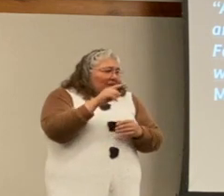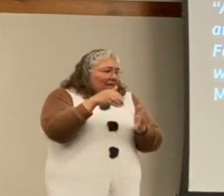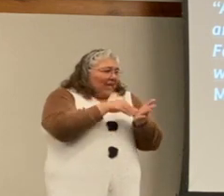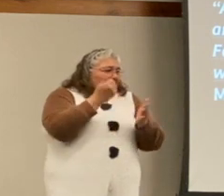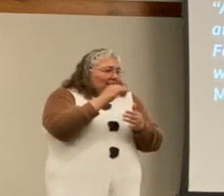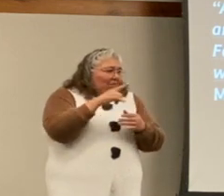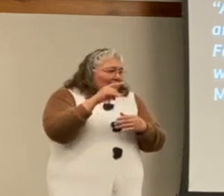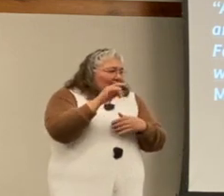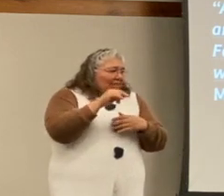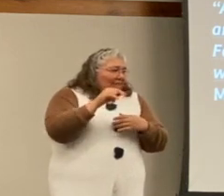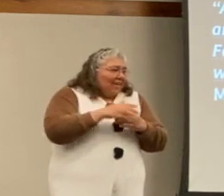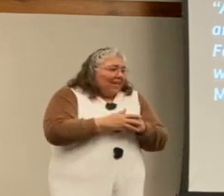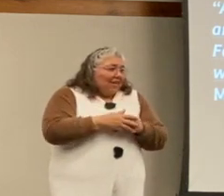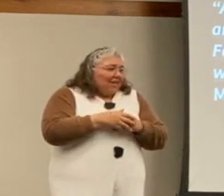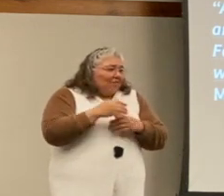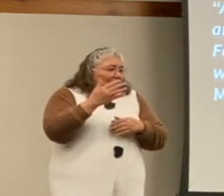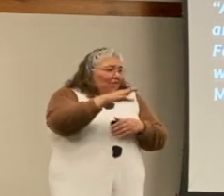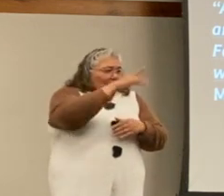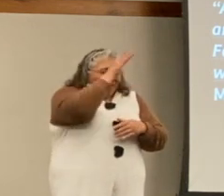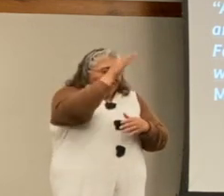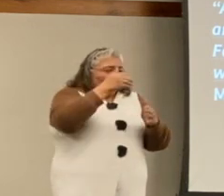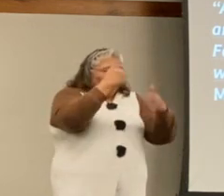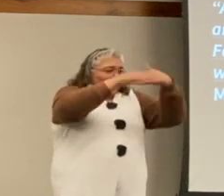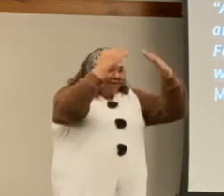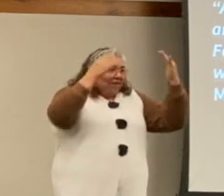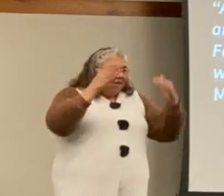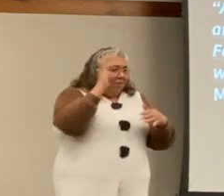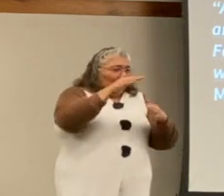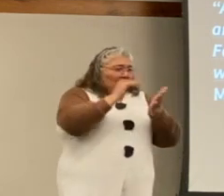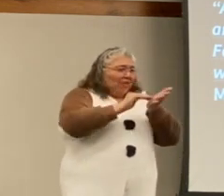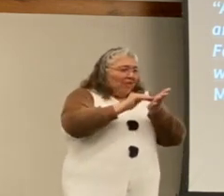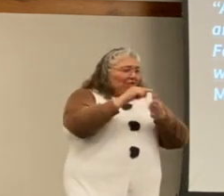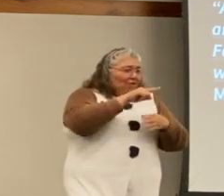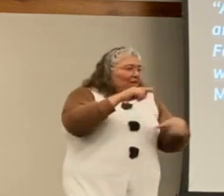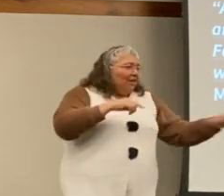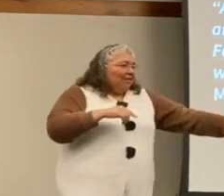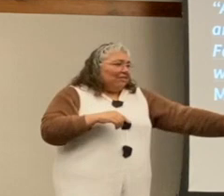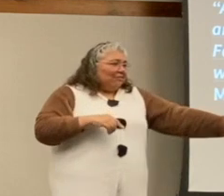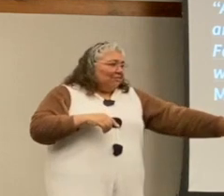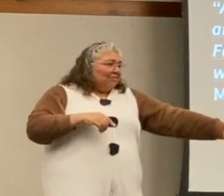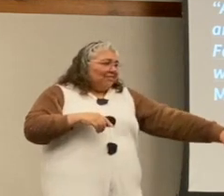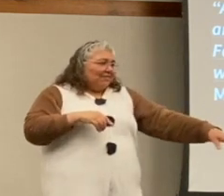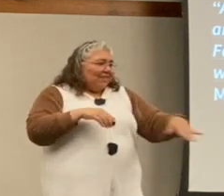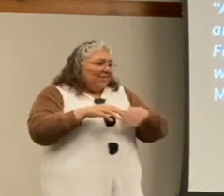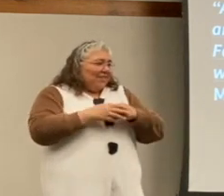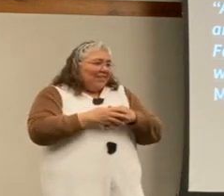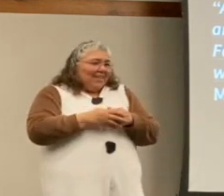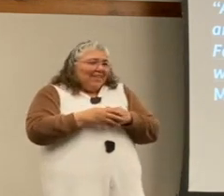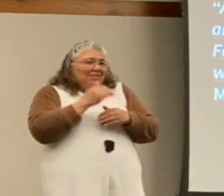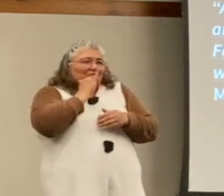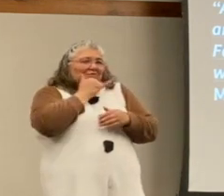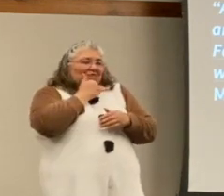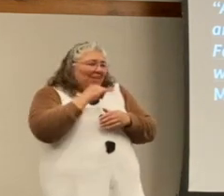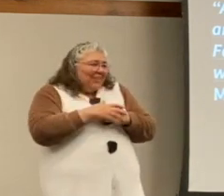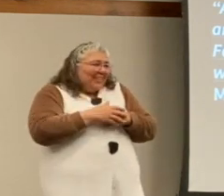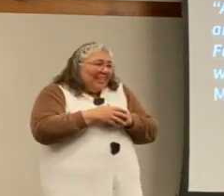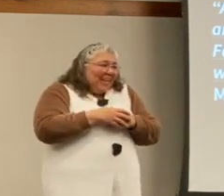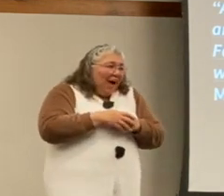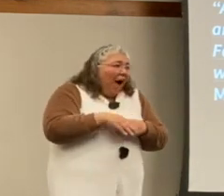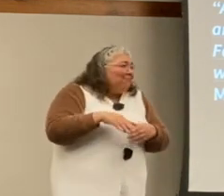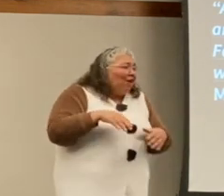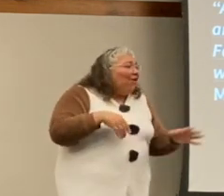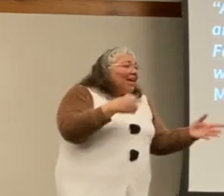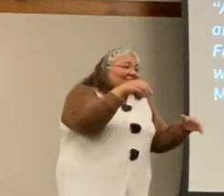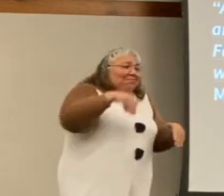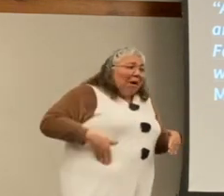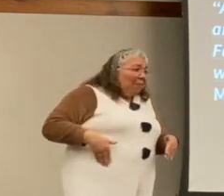him, so that your Father in heaven will also forgive you your wrongdoings. Listen, forgiveness doesn't set the other